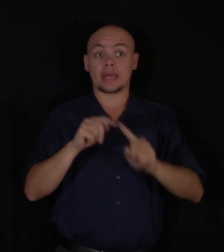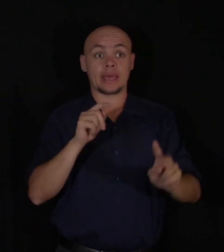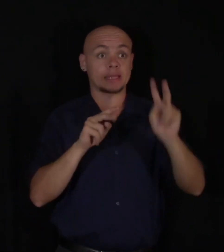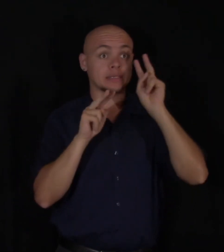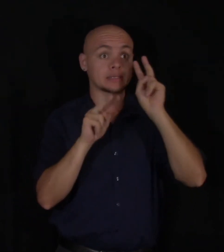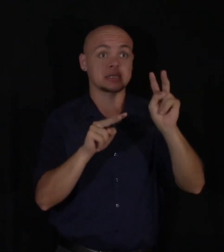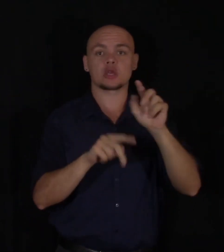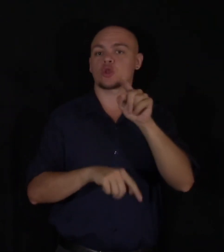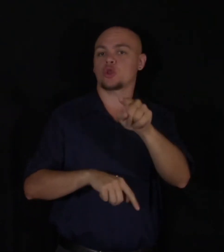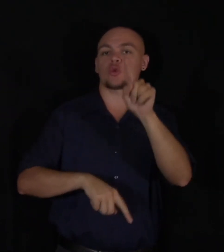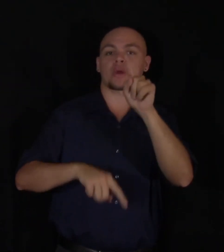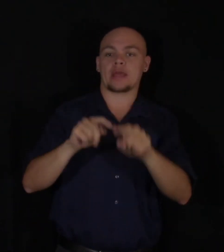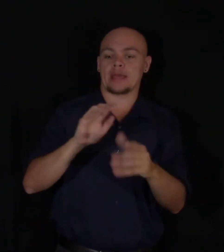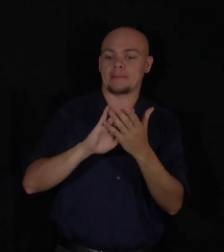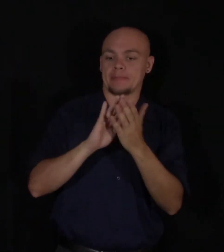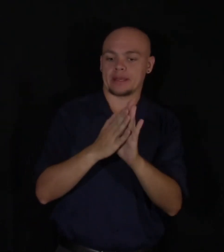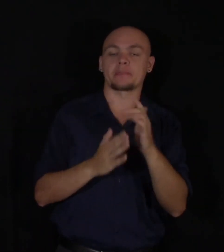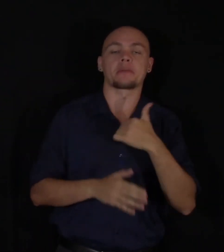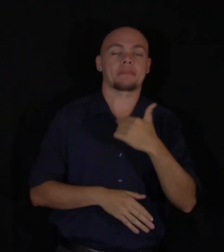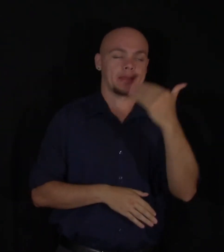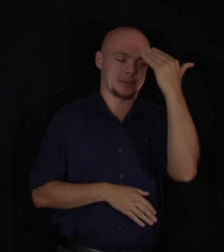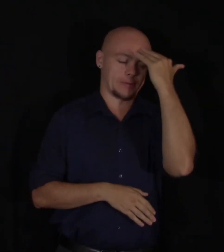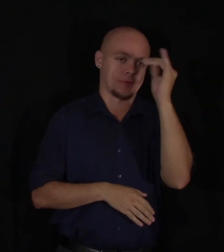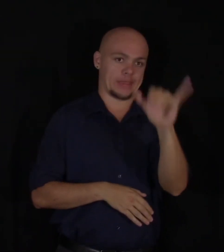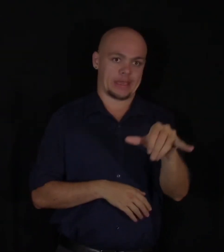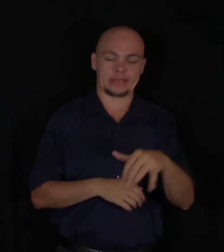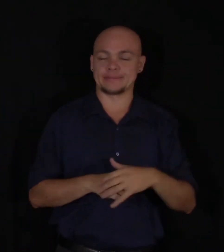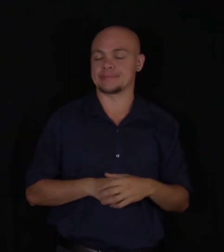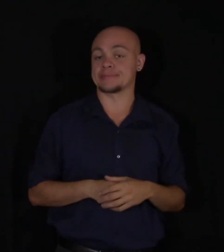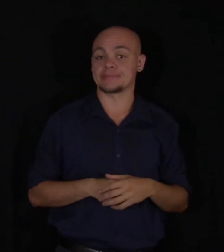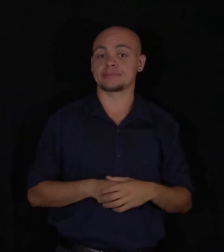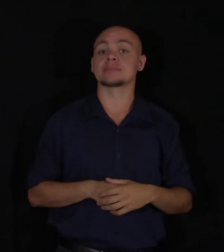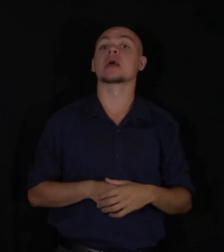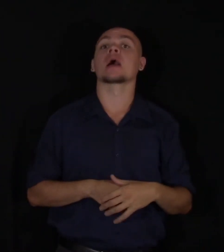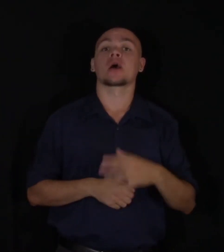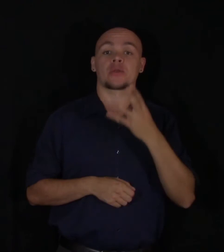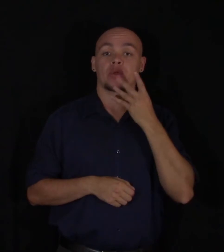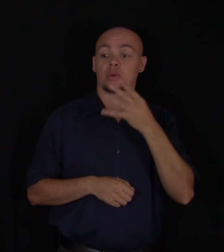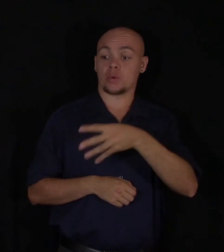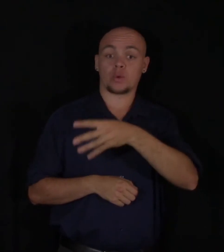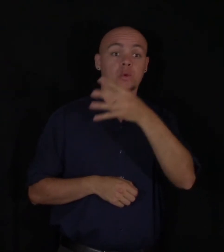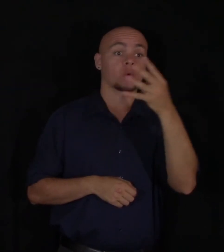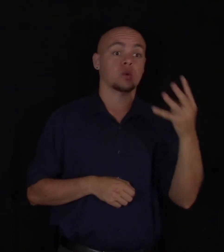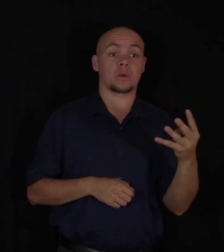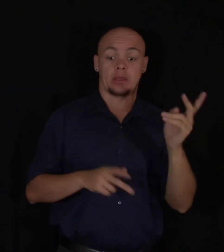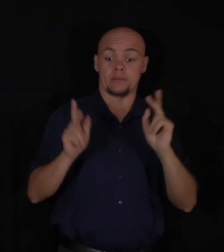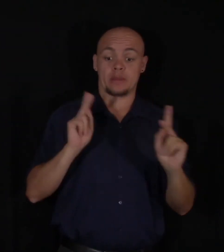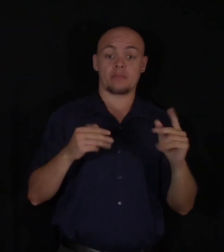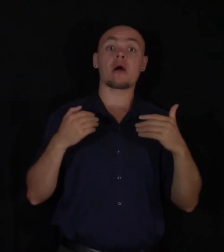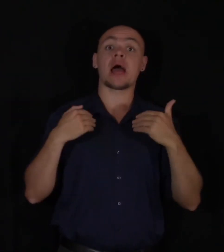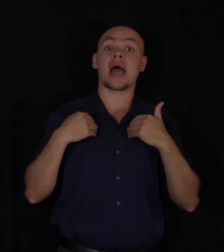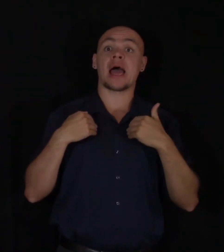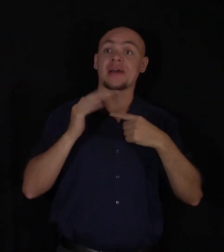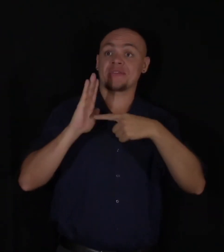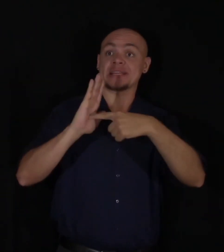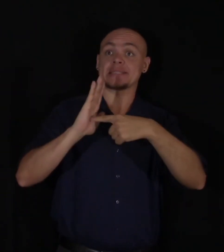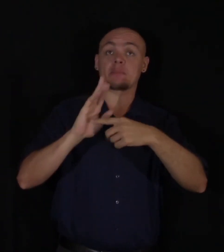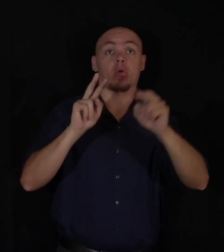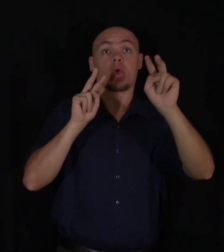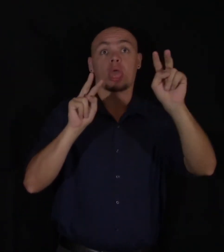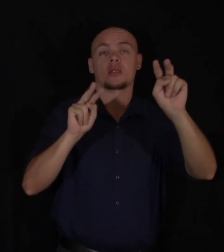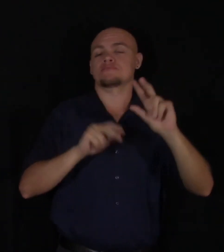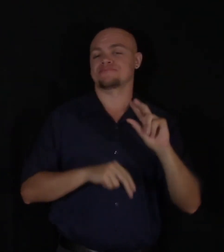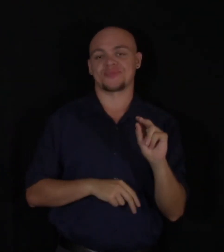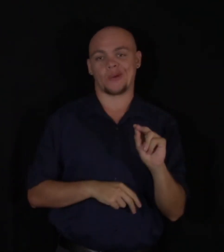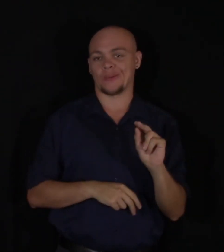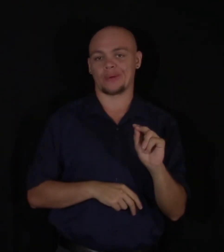true. Queer folks don't usually grow up with overflowing examples on how to simply exist. Mainstream